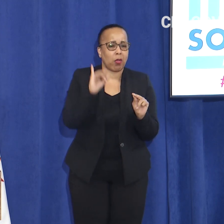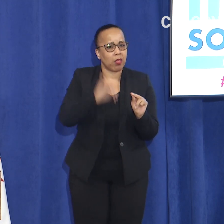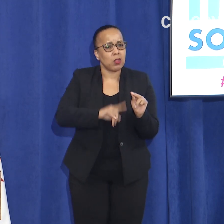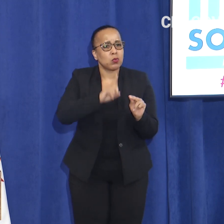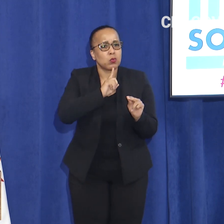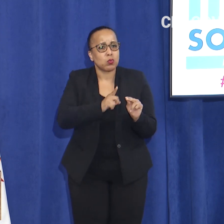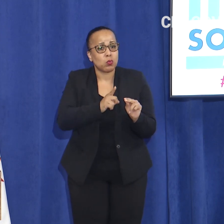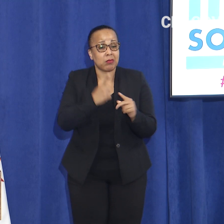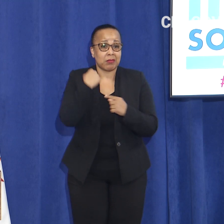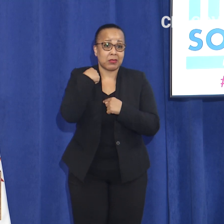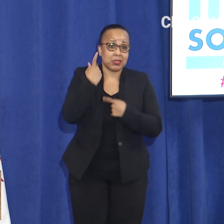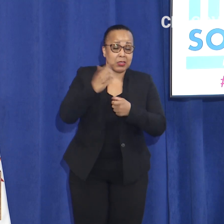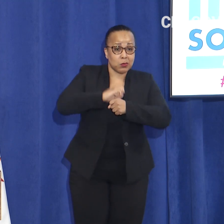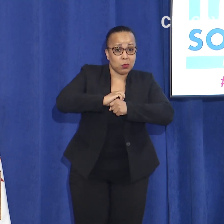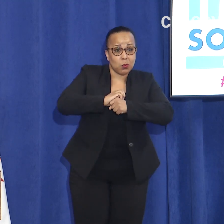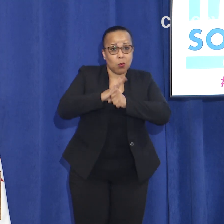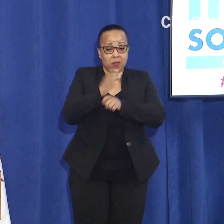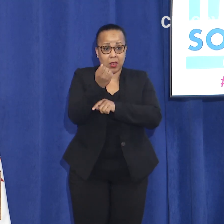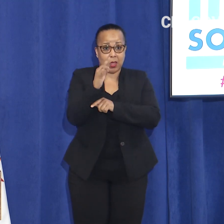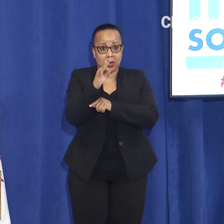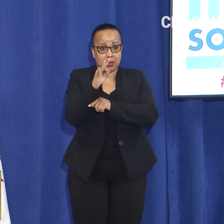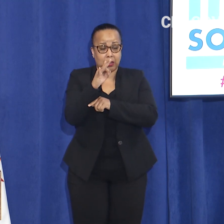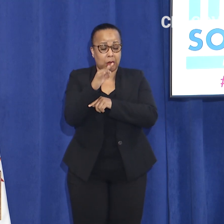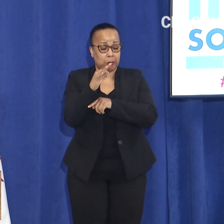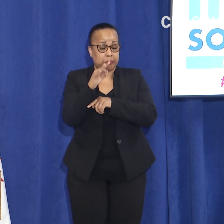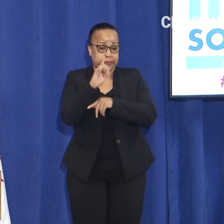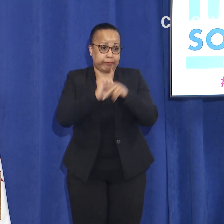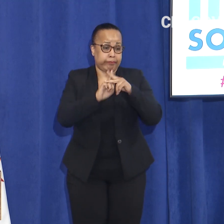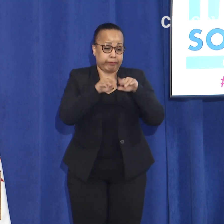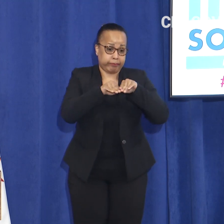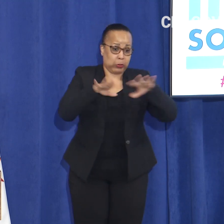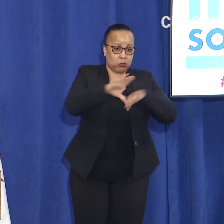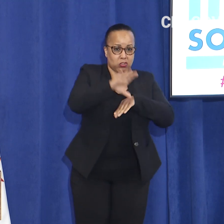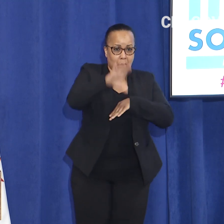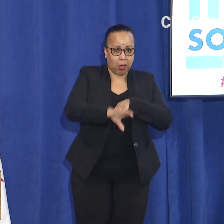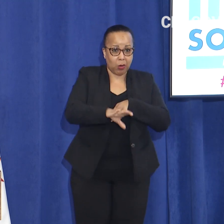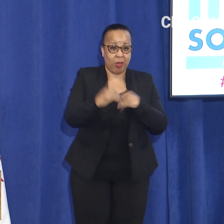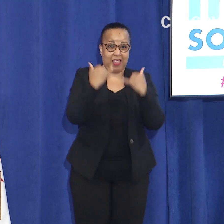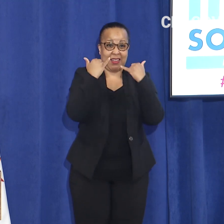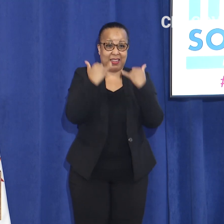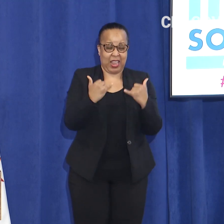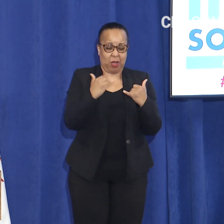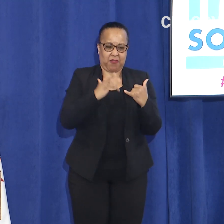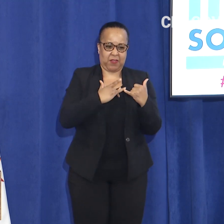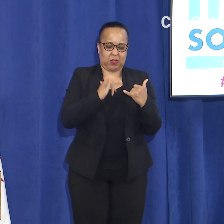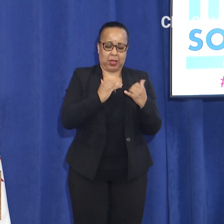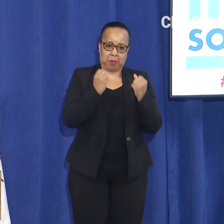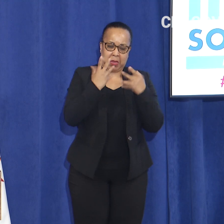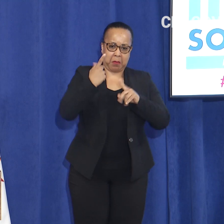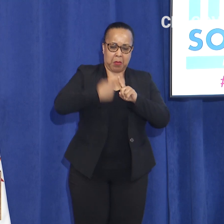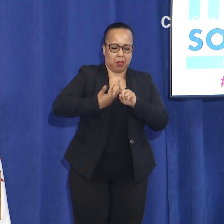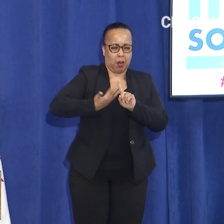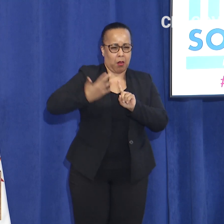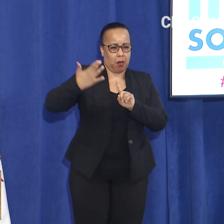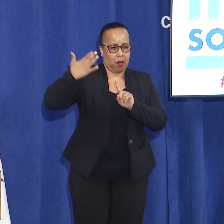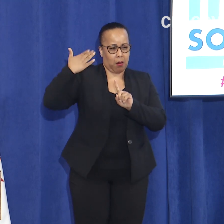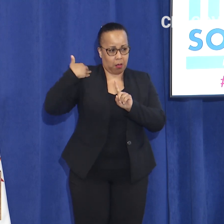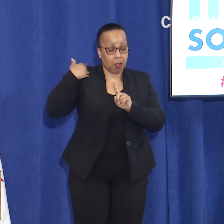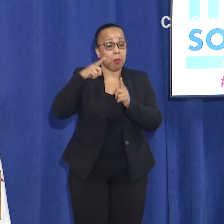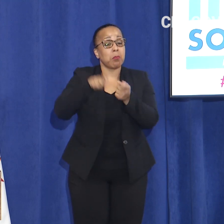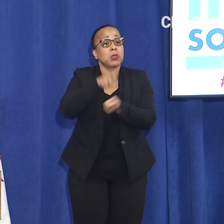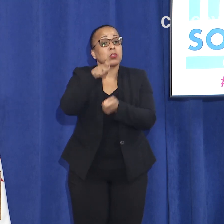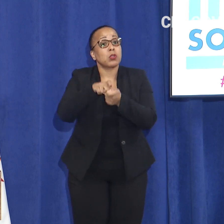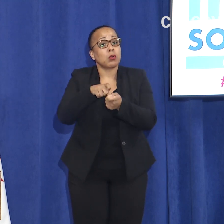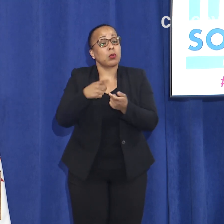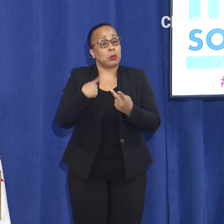true since COVID-19 came to Chicago, which seems like now many, many months ago. And particularly